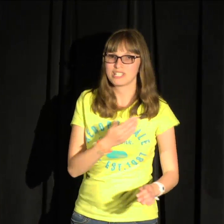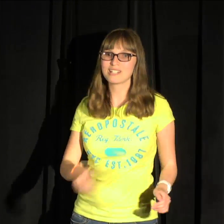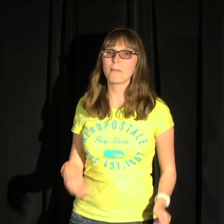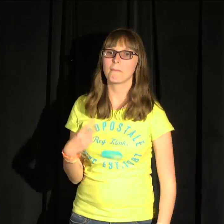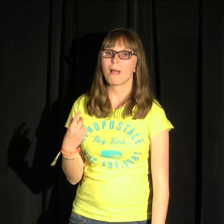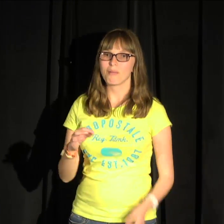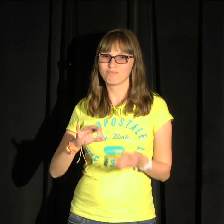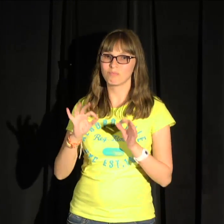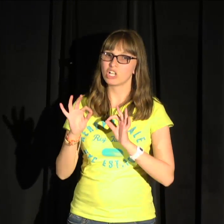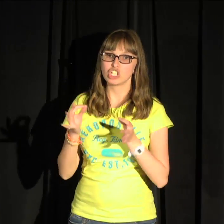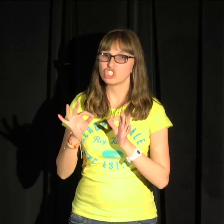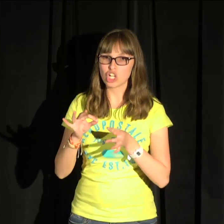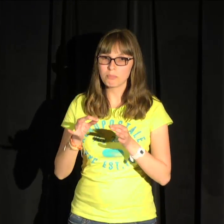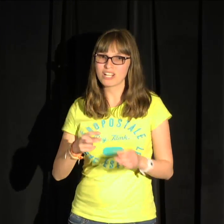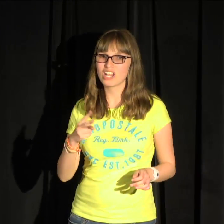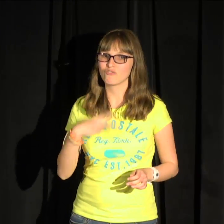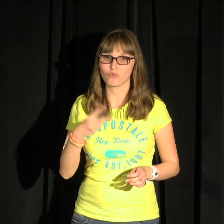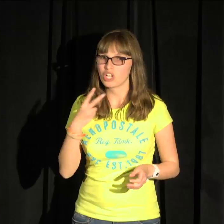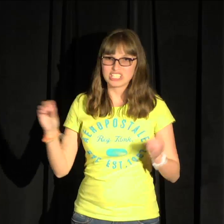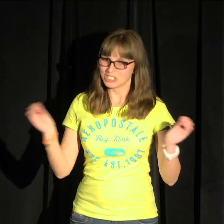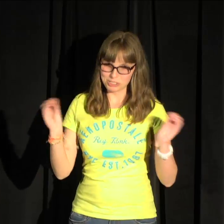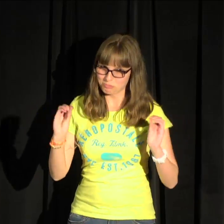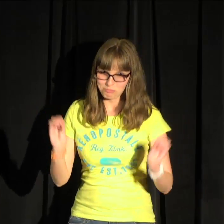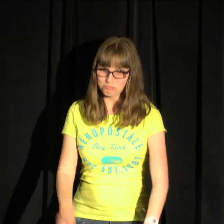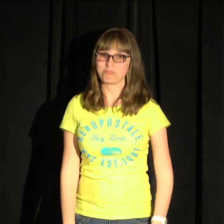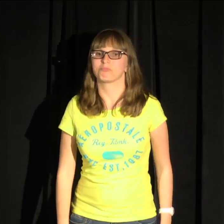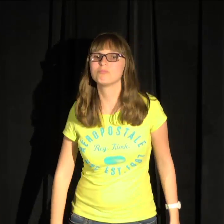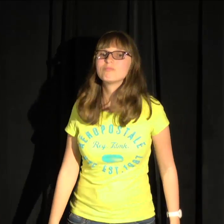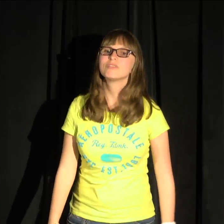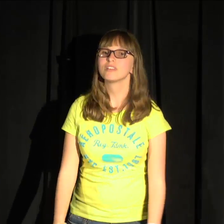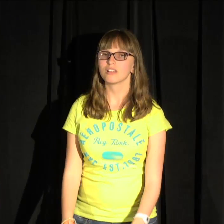And the title of mine is Music, and this will not be voice interpreted.